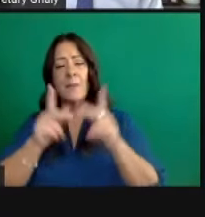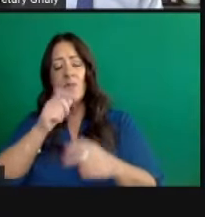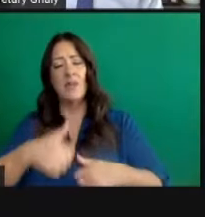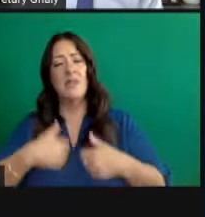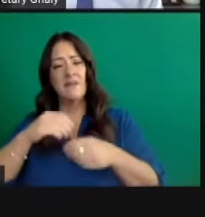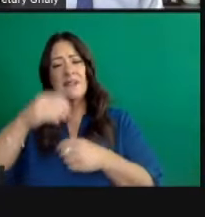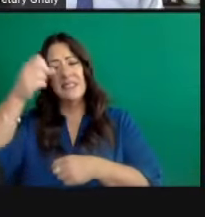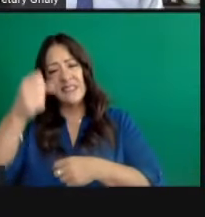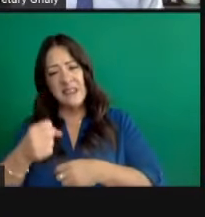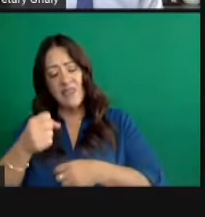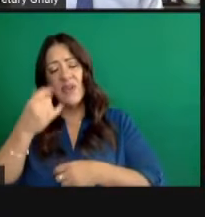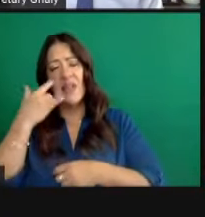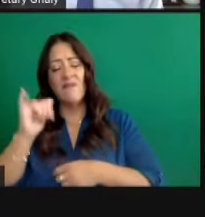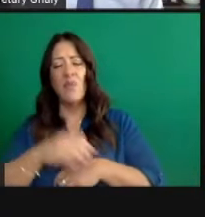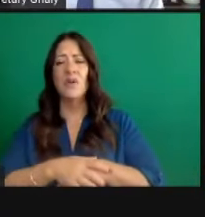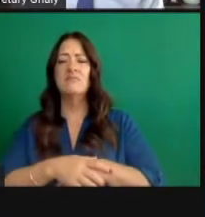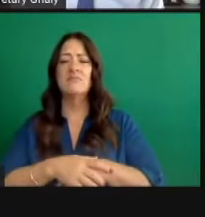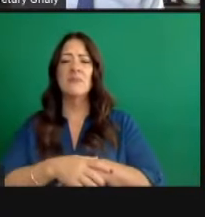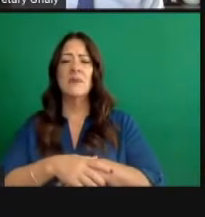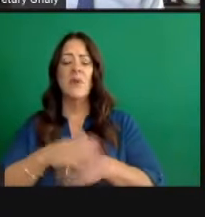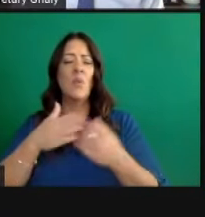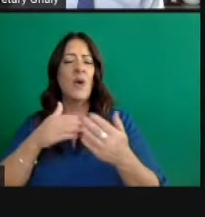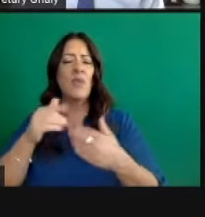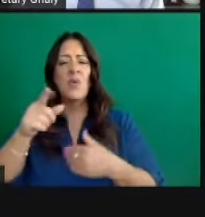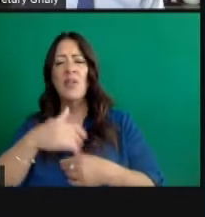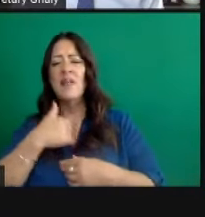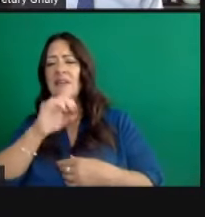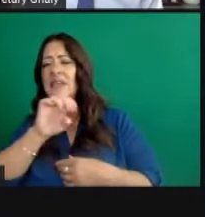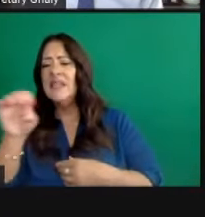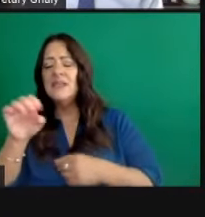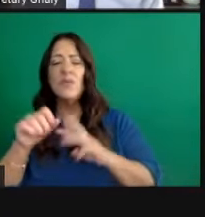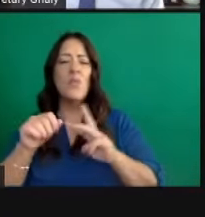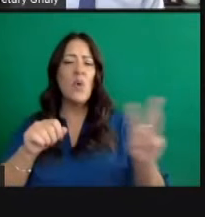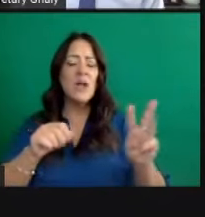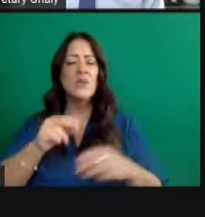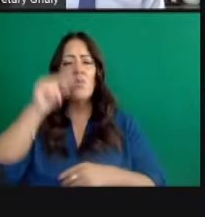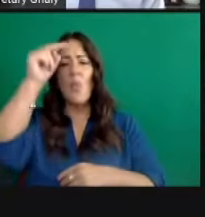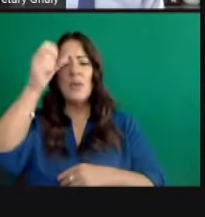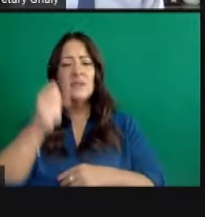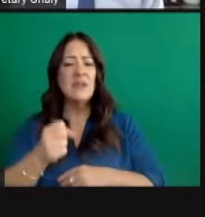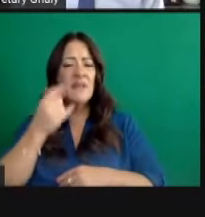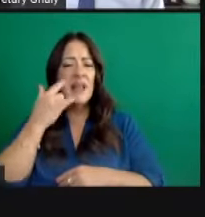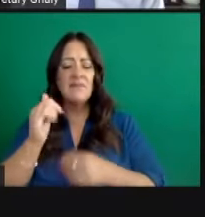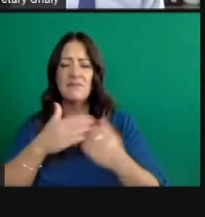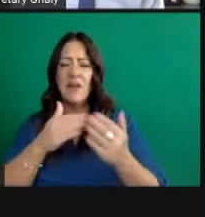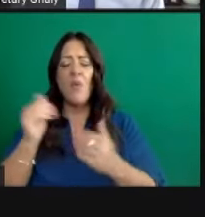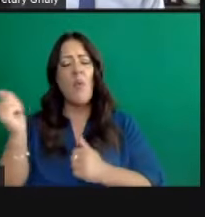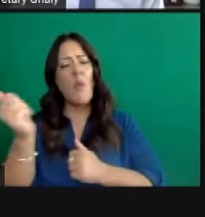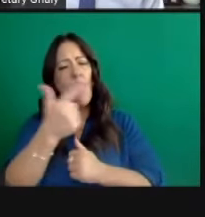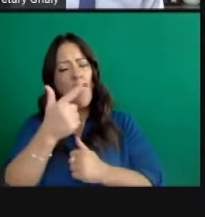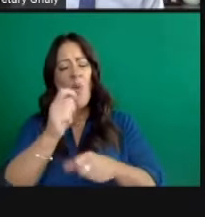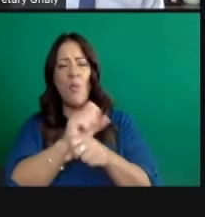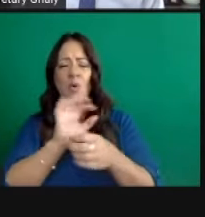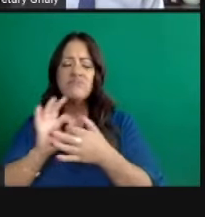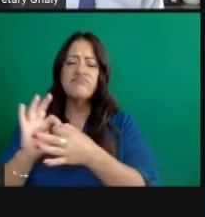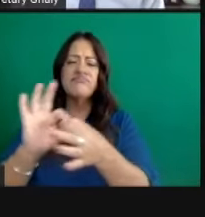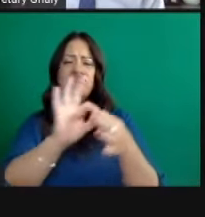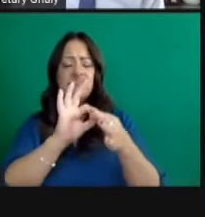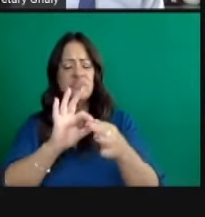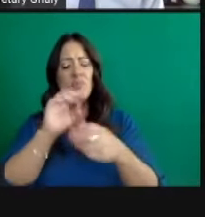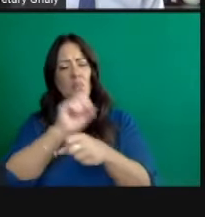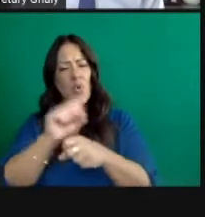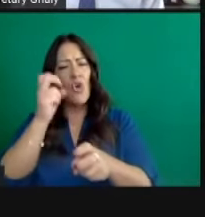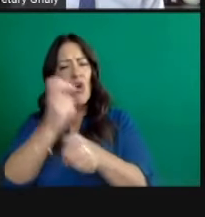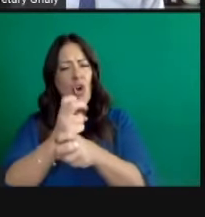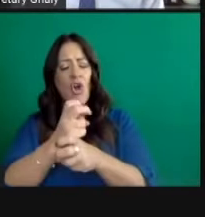the eastern side or along the coast. Everyone has come together to really make a contribution to getting the state